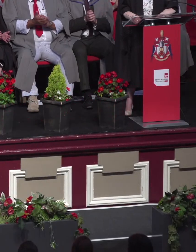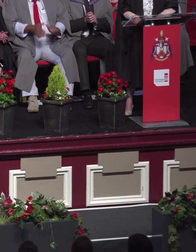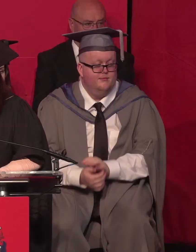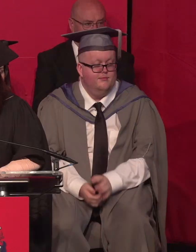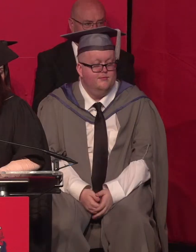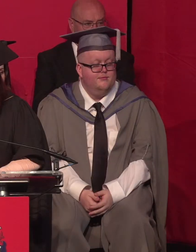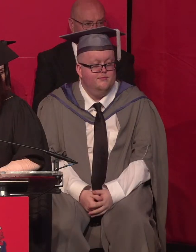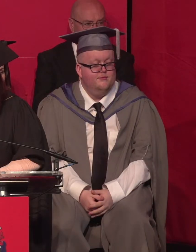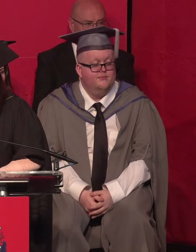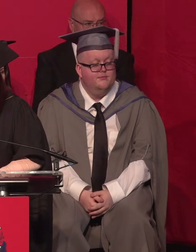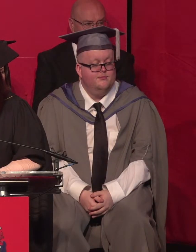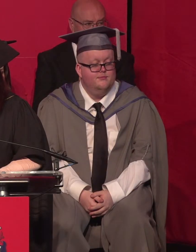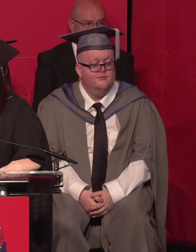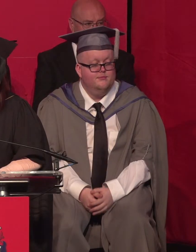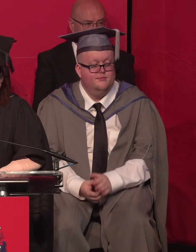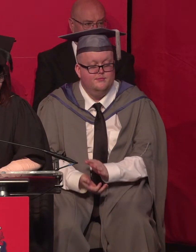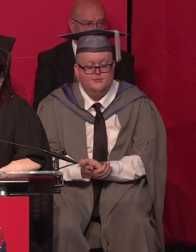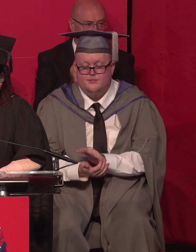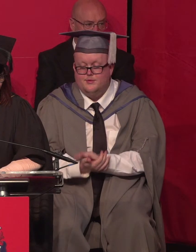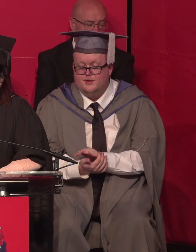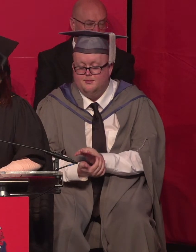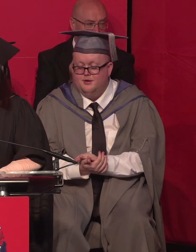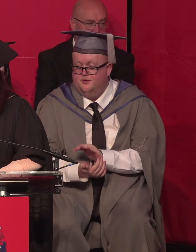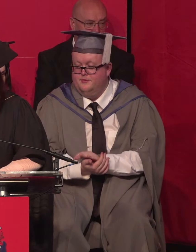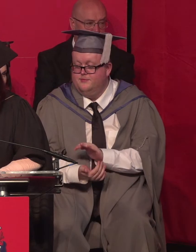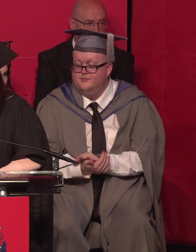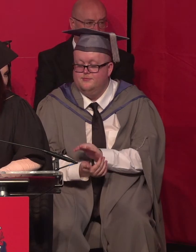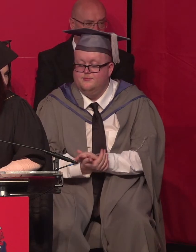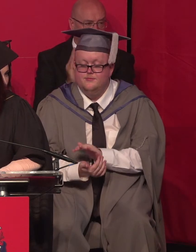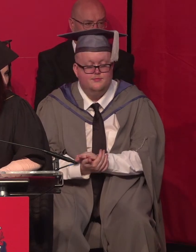Asosa Charles Enomoa.